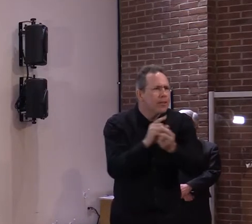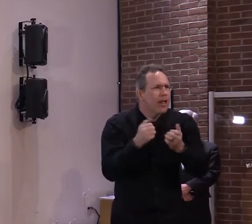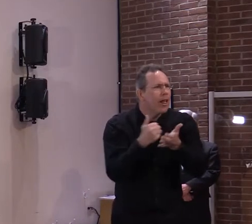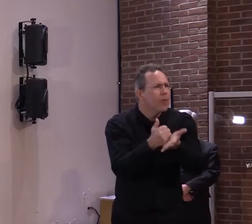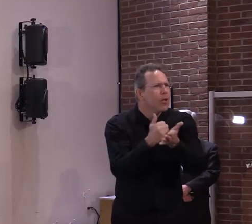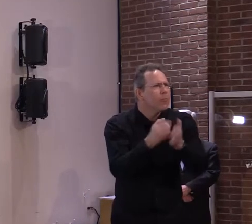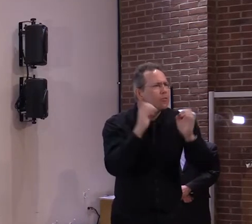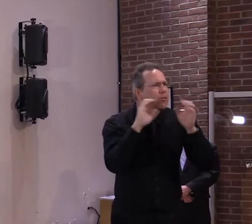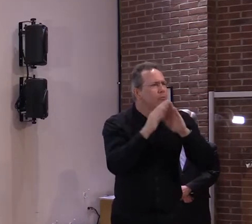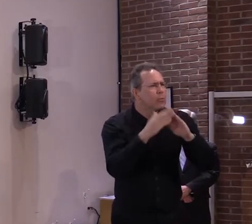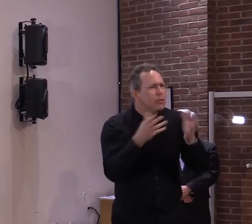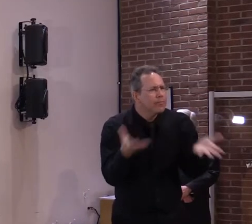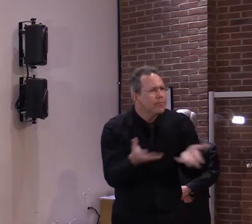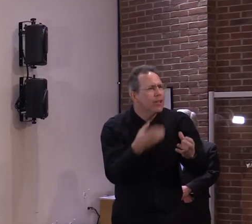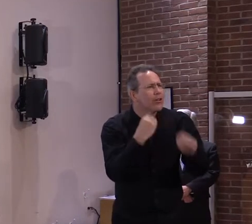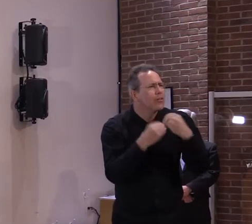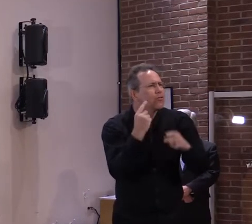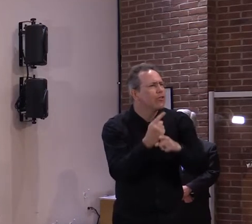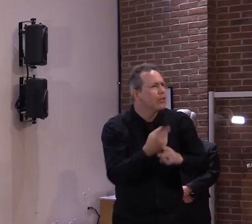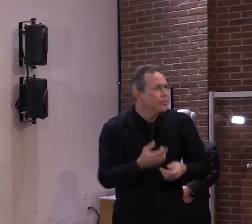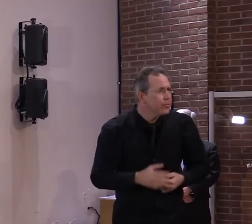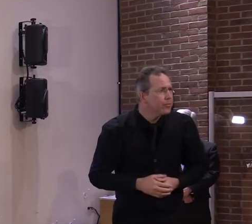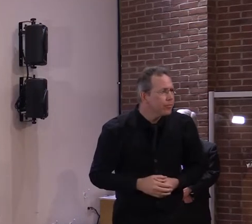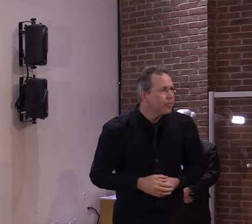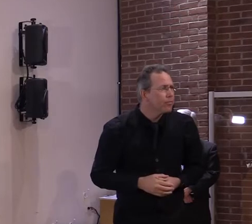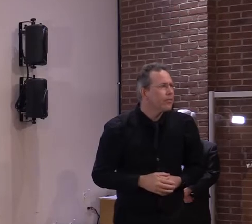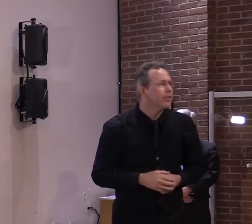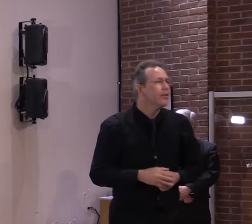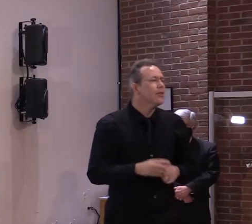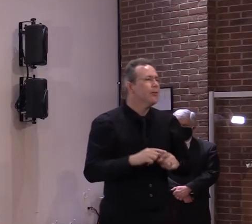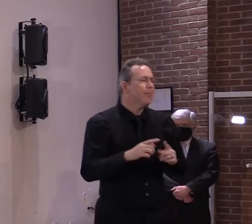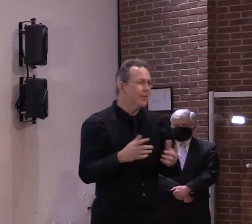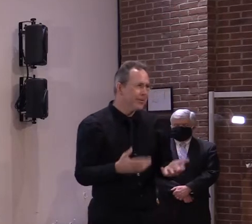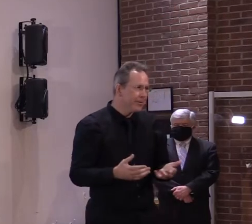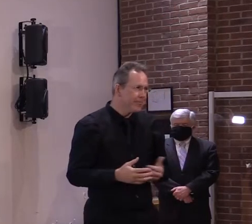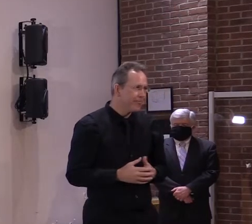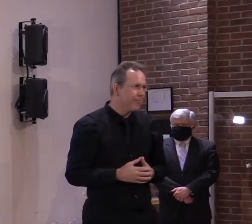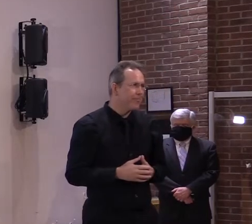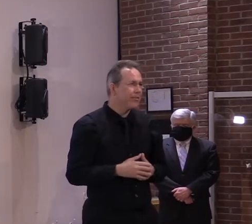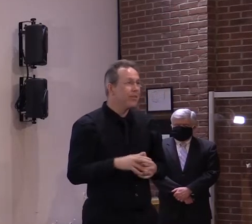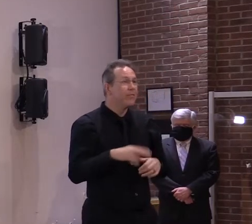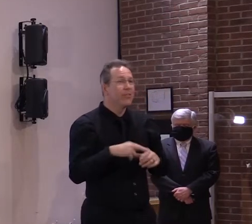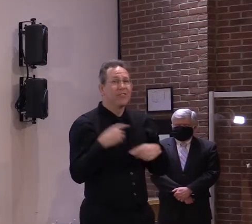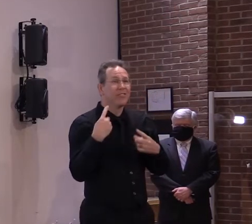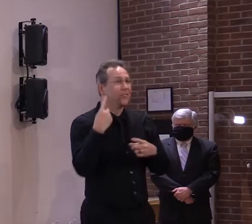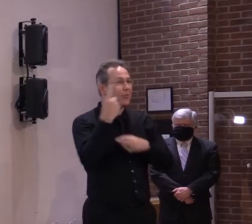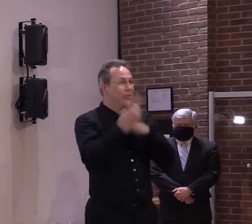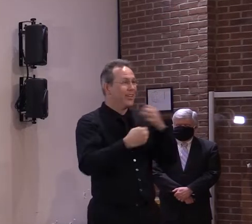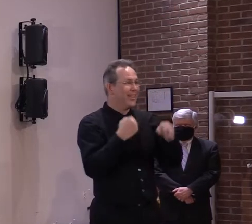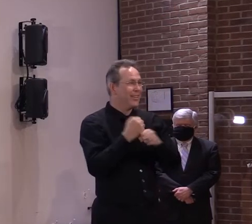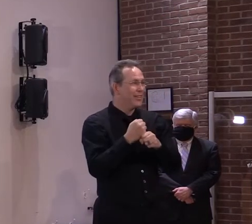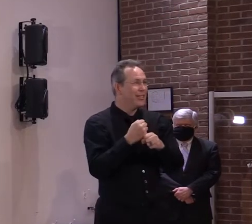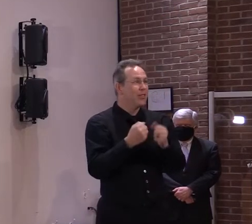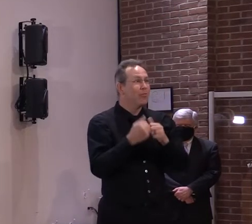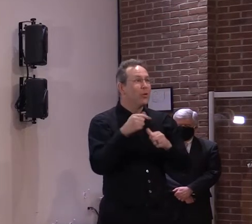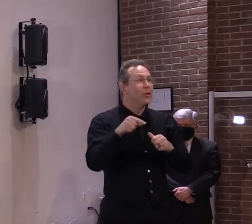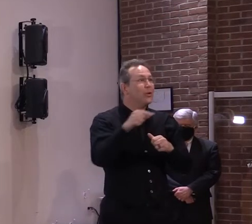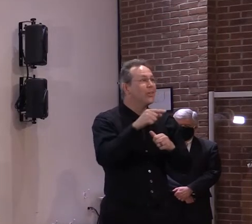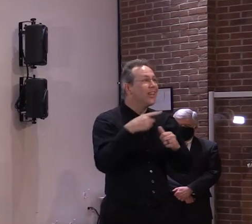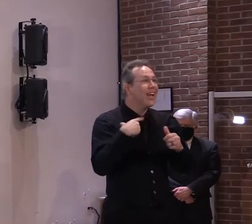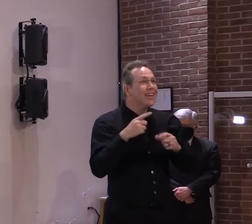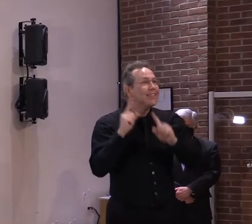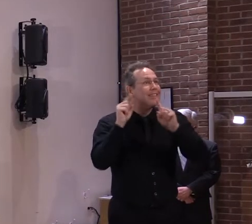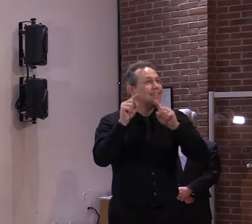say, a lot of that activity has not been able to be carried out during a pandemic.